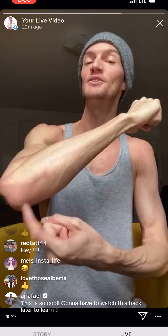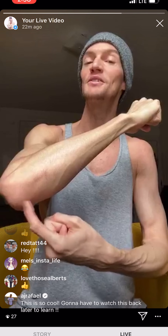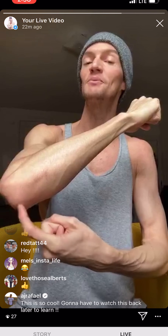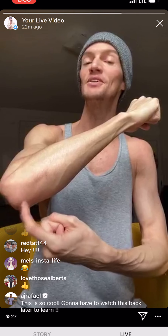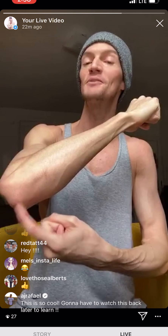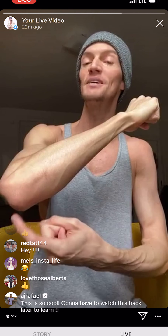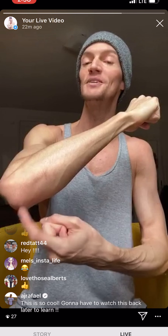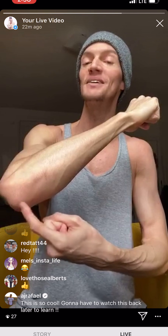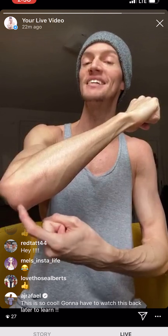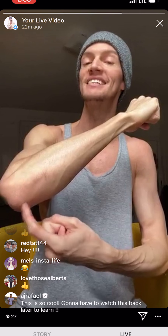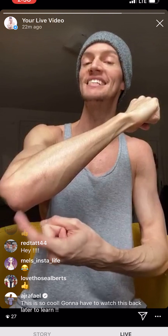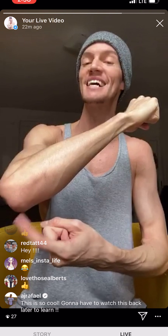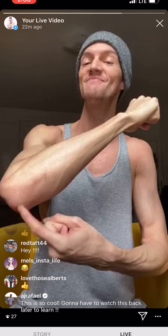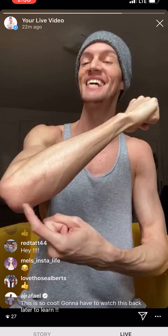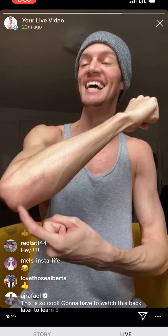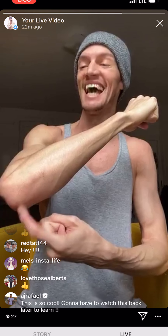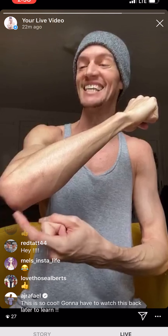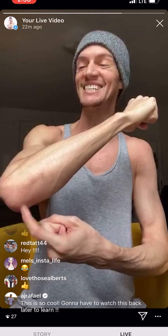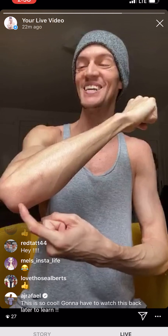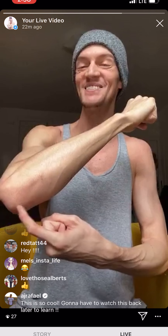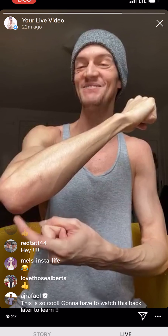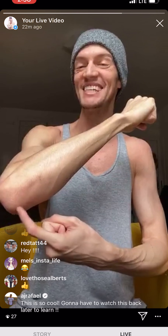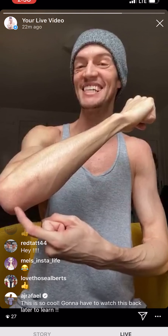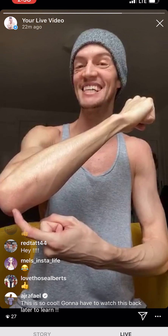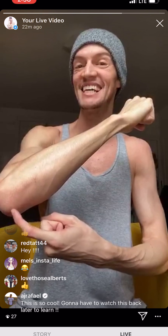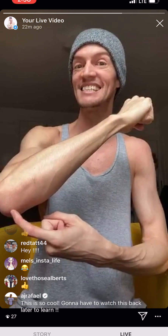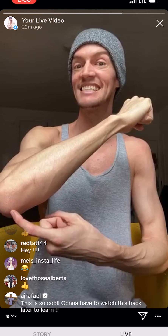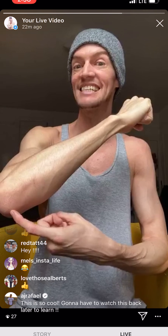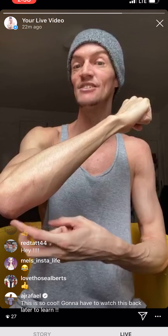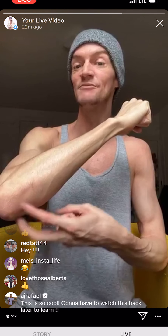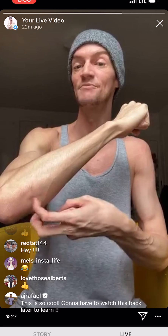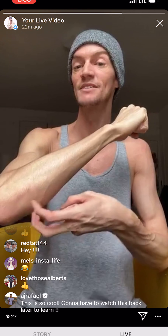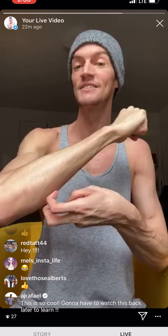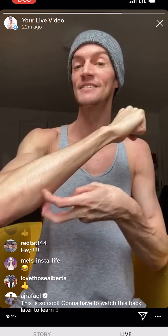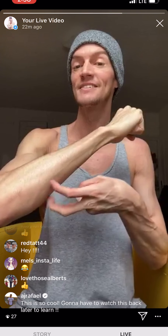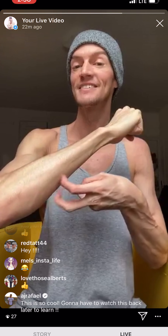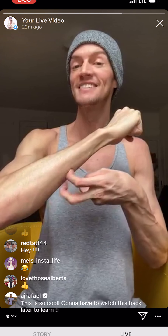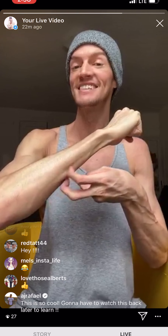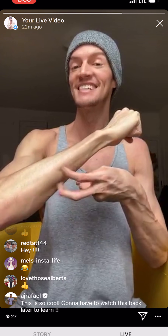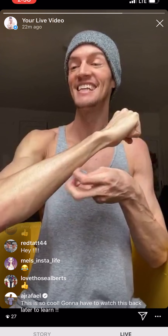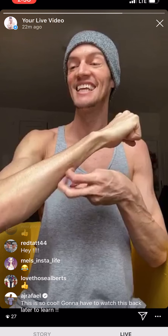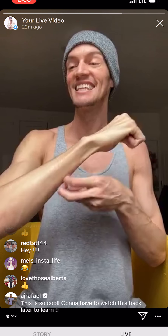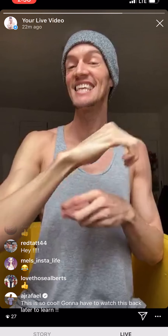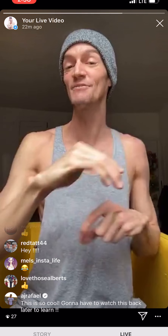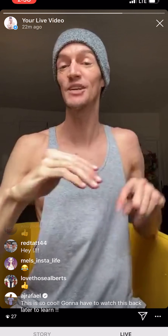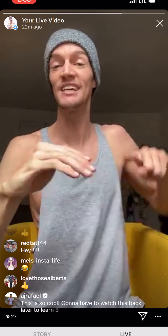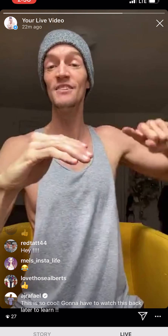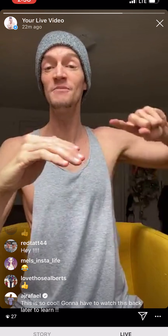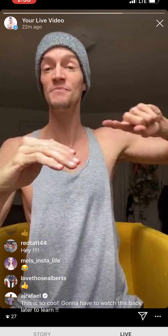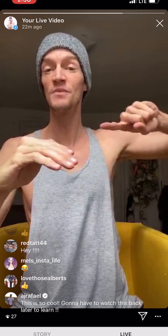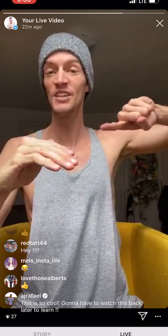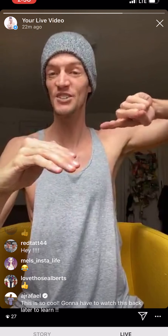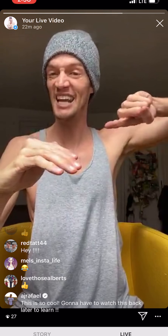something we shouldn't be doing. To tempt. And show me steal. The sign for kill. You're taking that